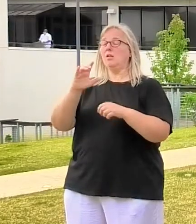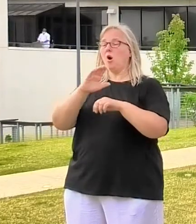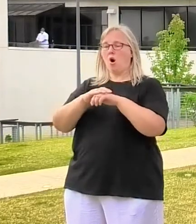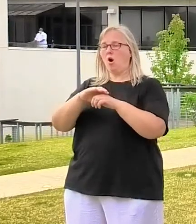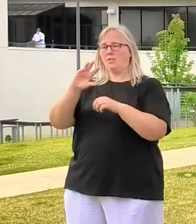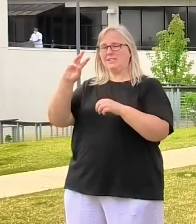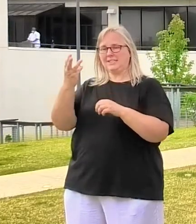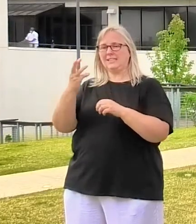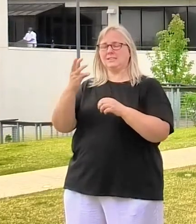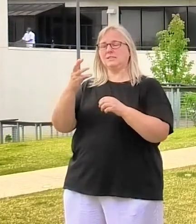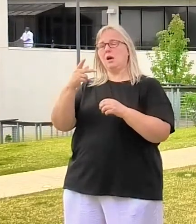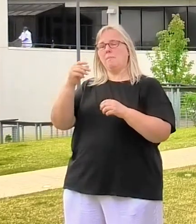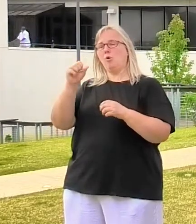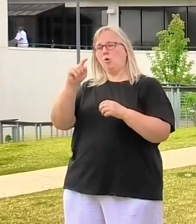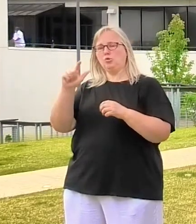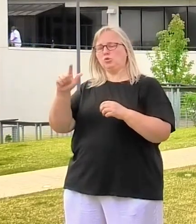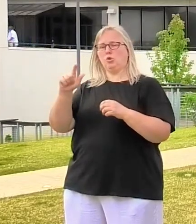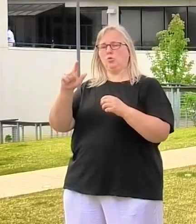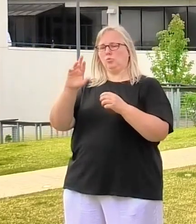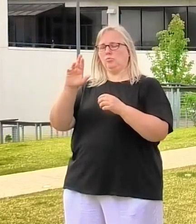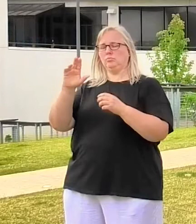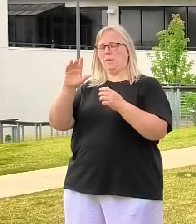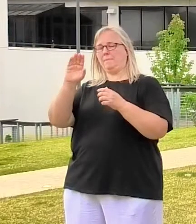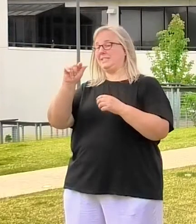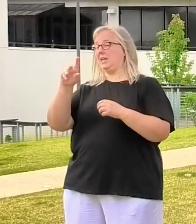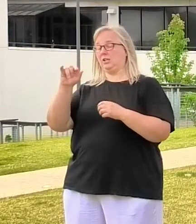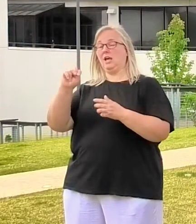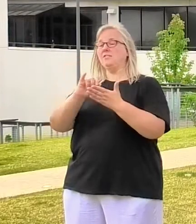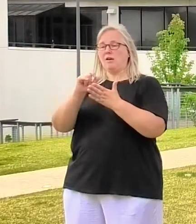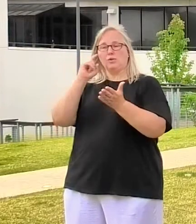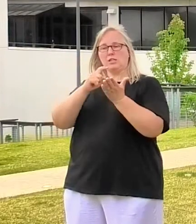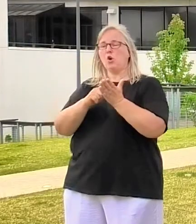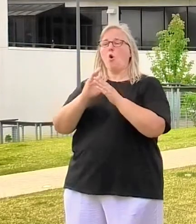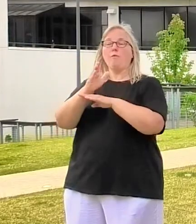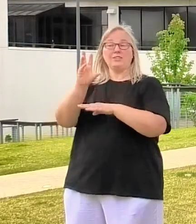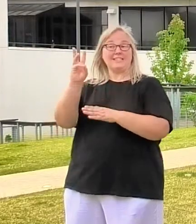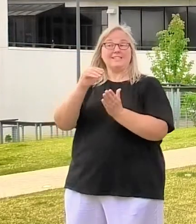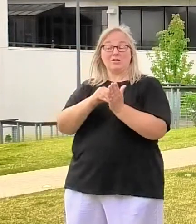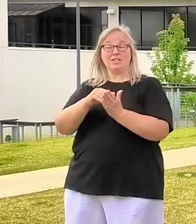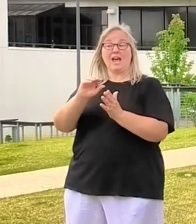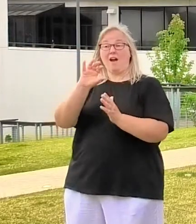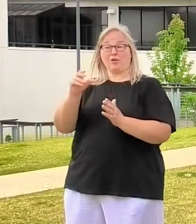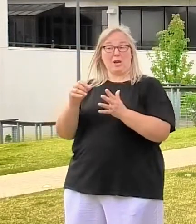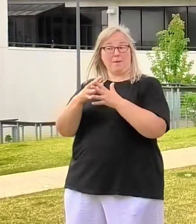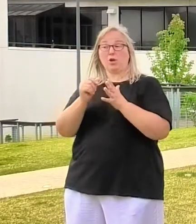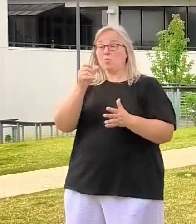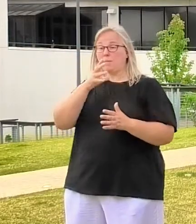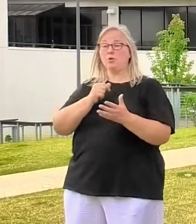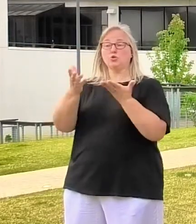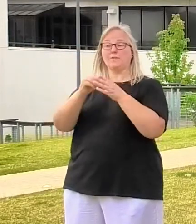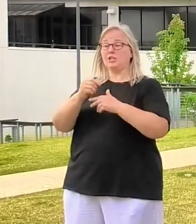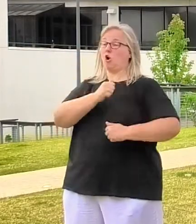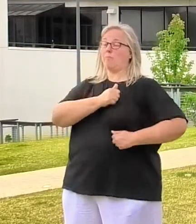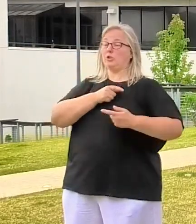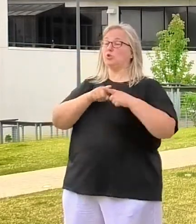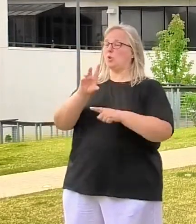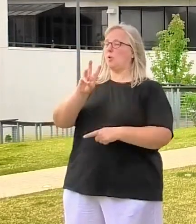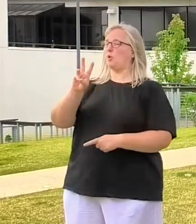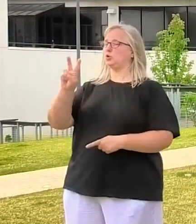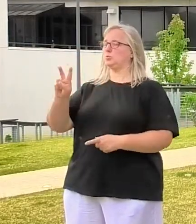Directory Battalion, which recognizes the service of more than 6,000 African American women who served in the Army during World War II.